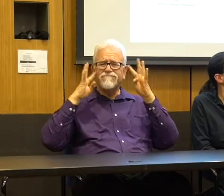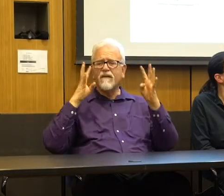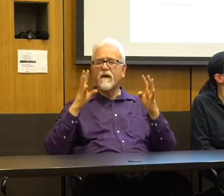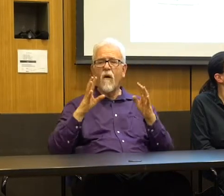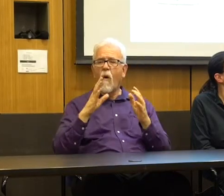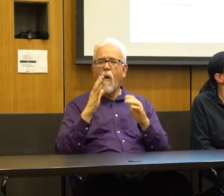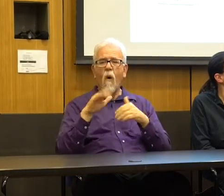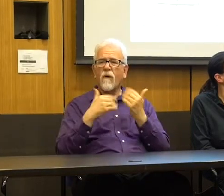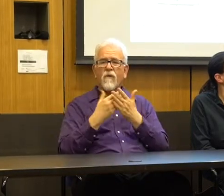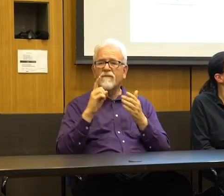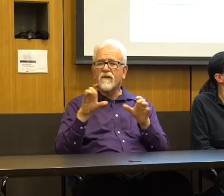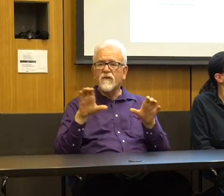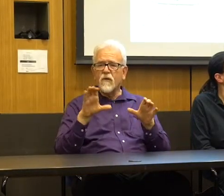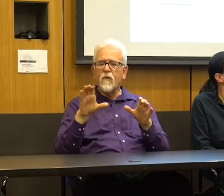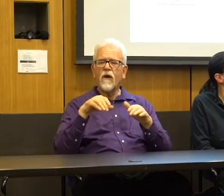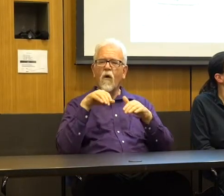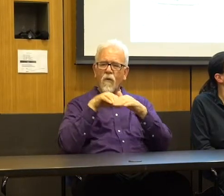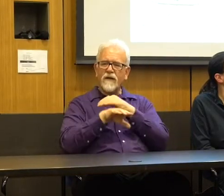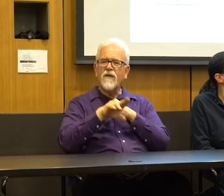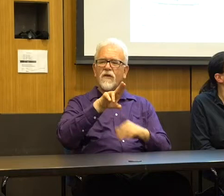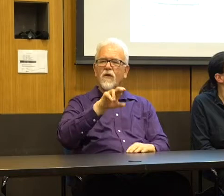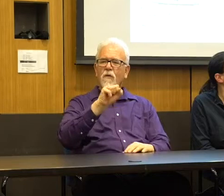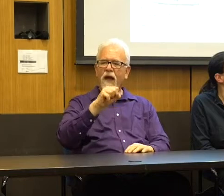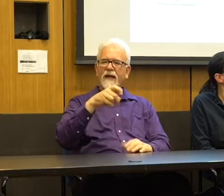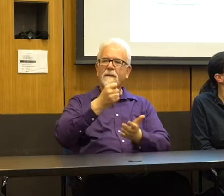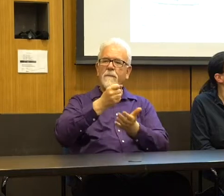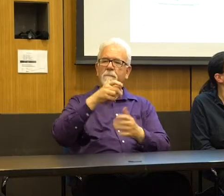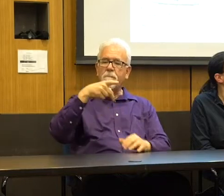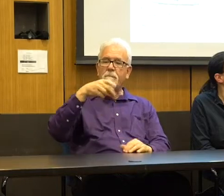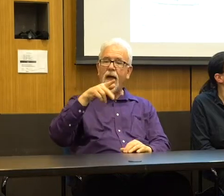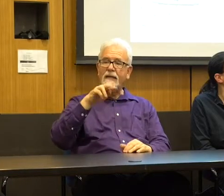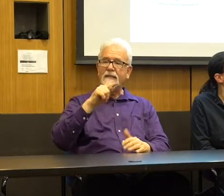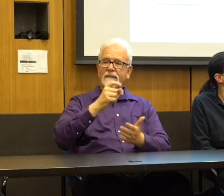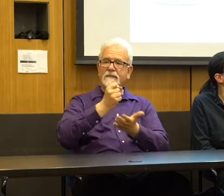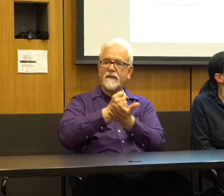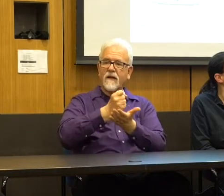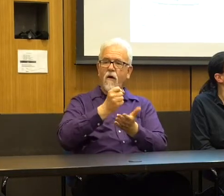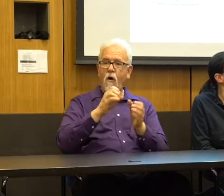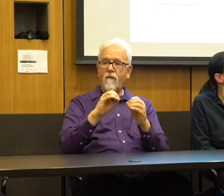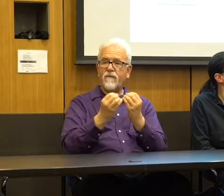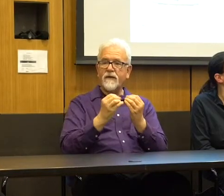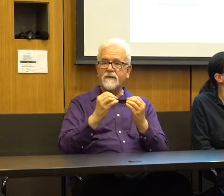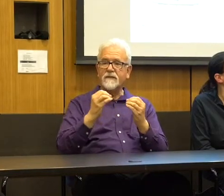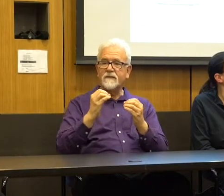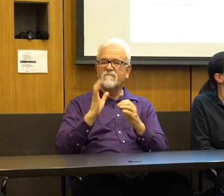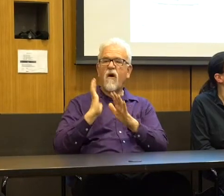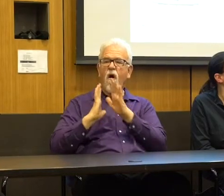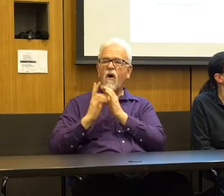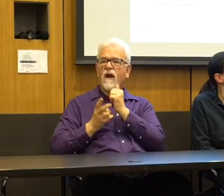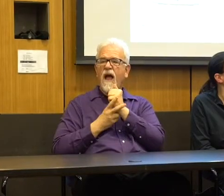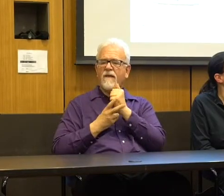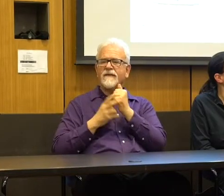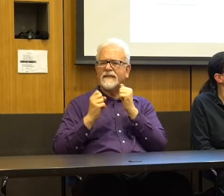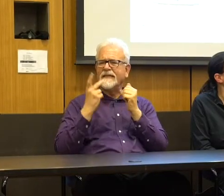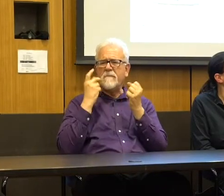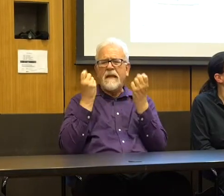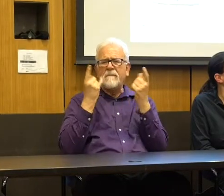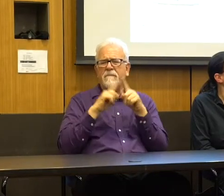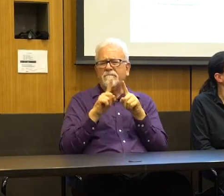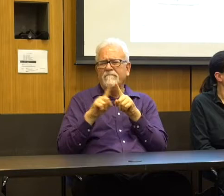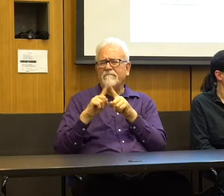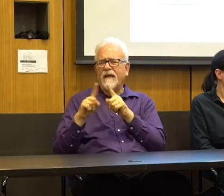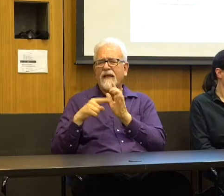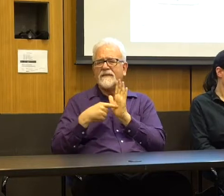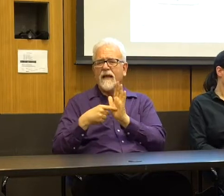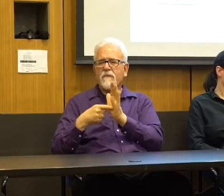do is go into the US Patent Office archives, and you can see lots of different examples of collapsing wheelchairs.